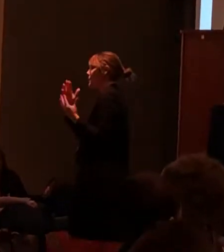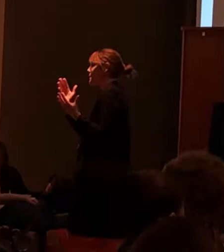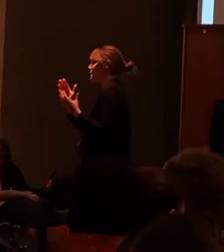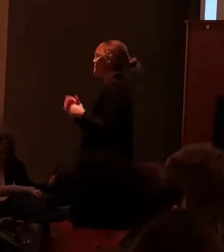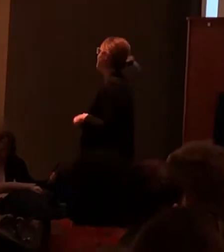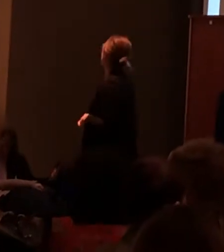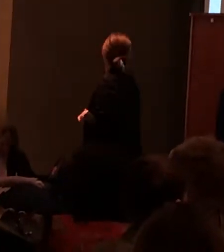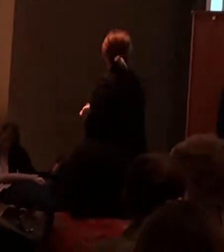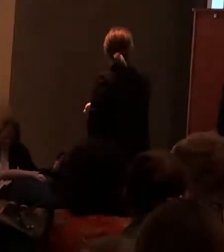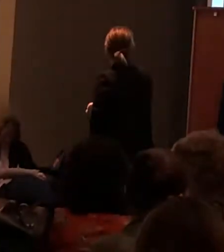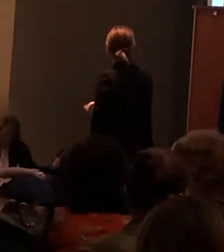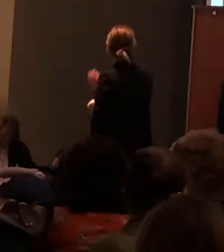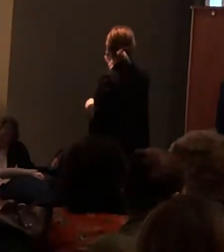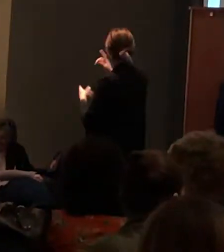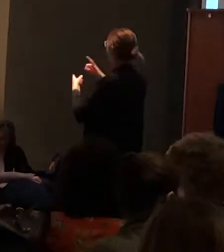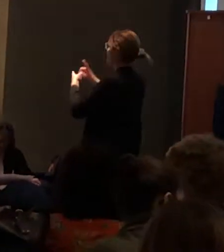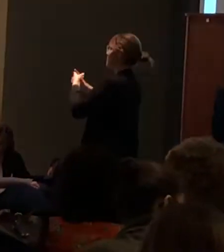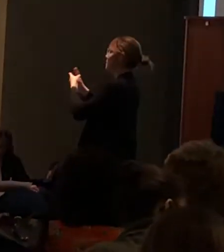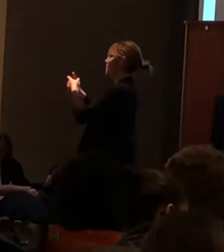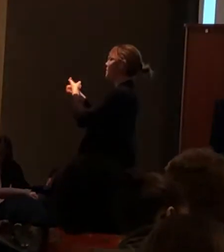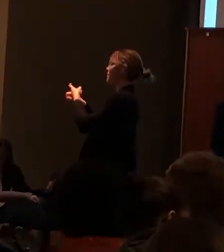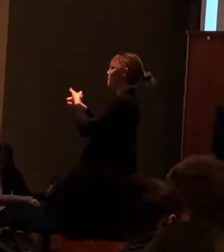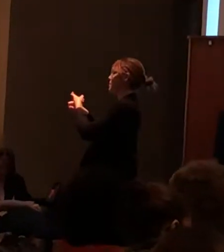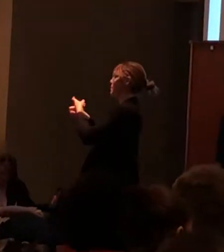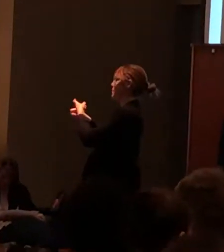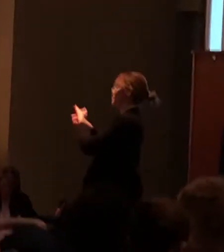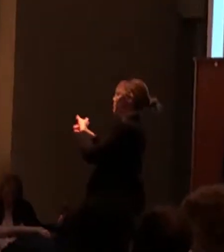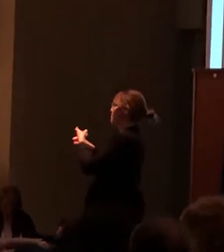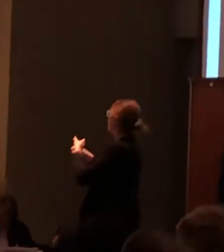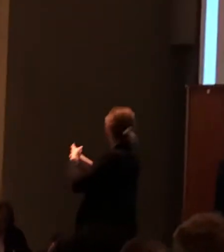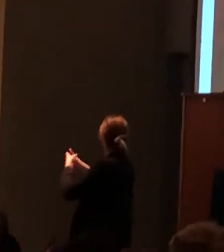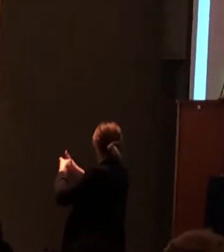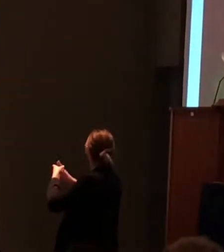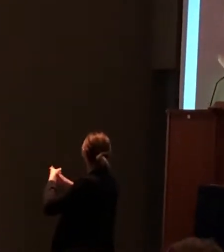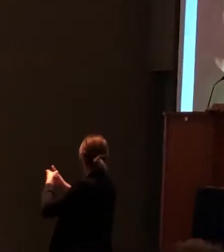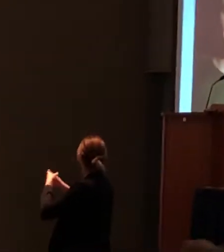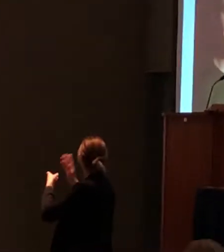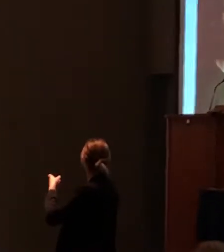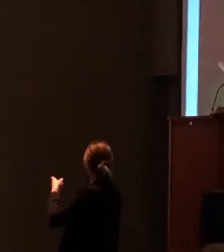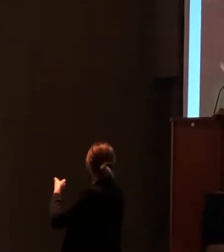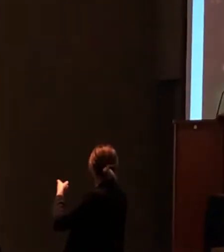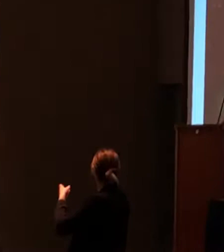that beginning in infancy, boys on average are naturally